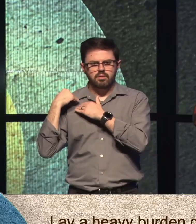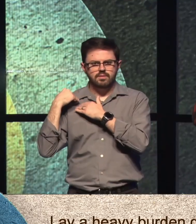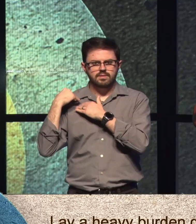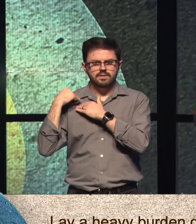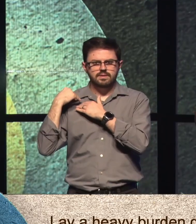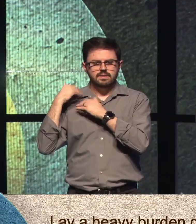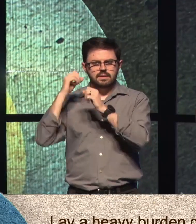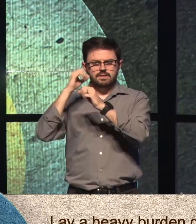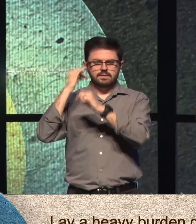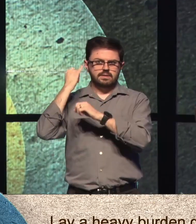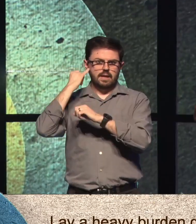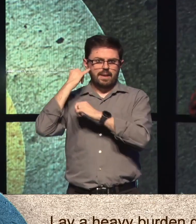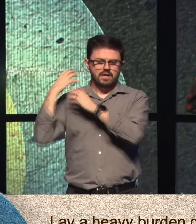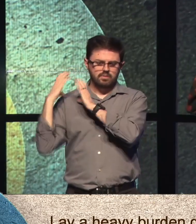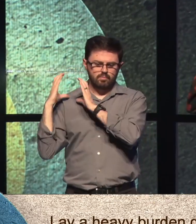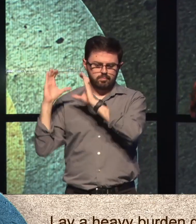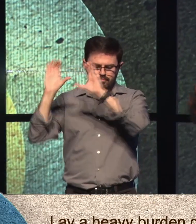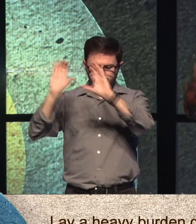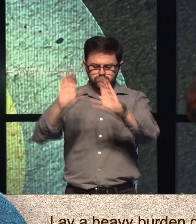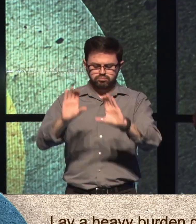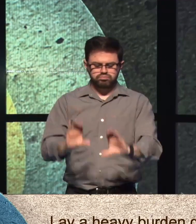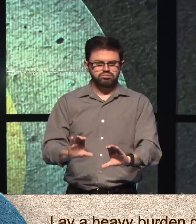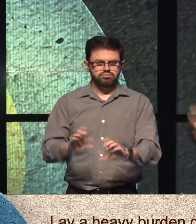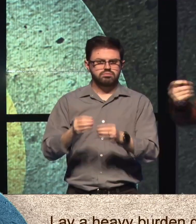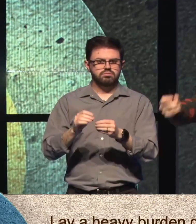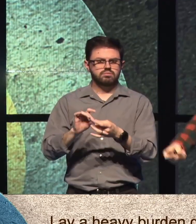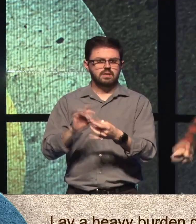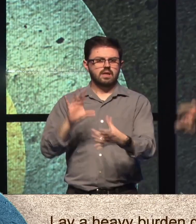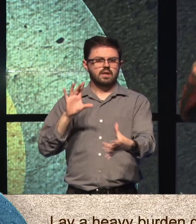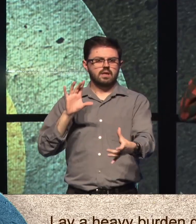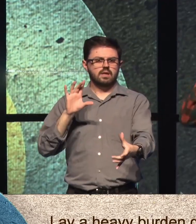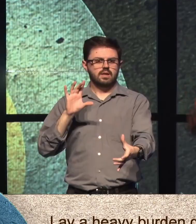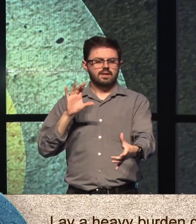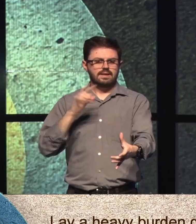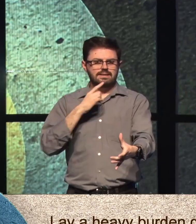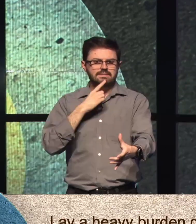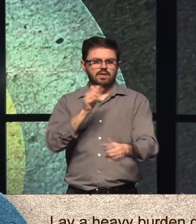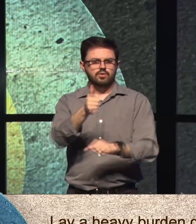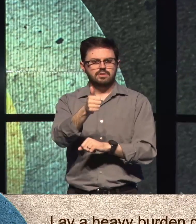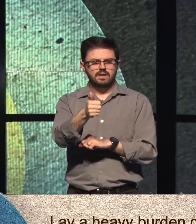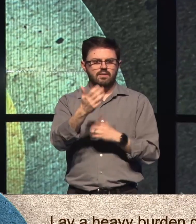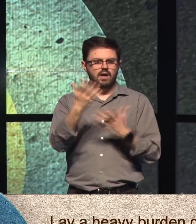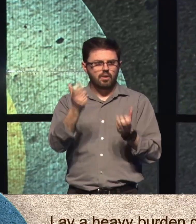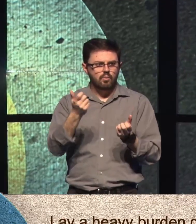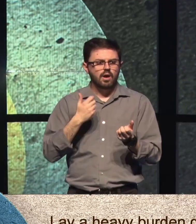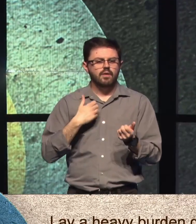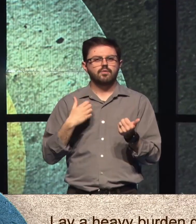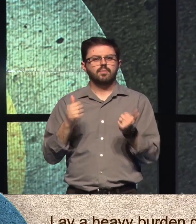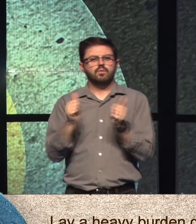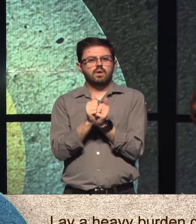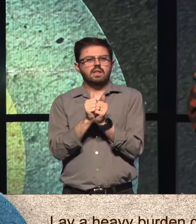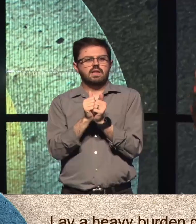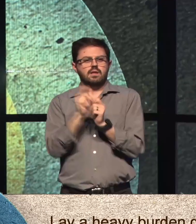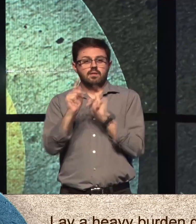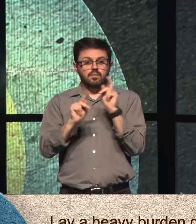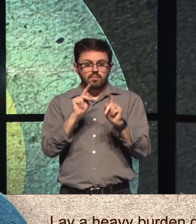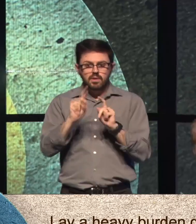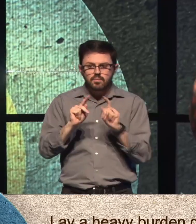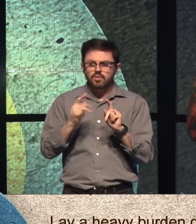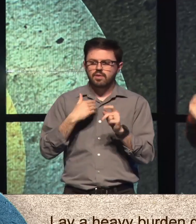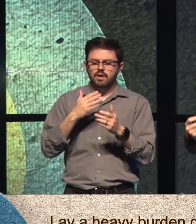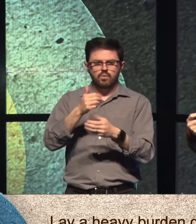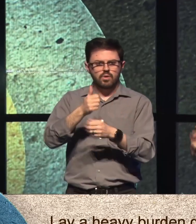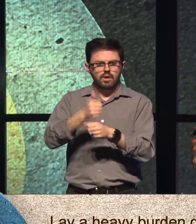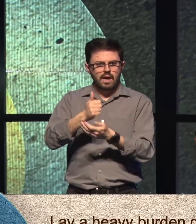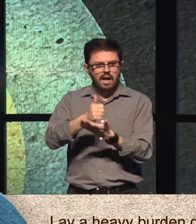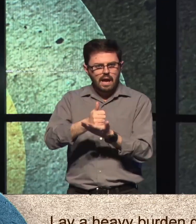Just symbolically say, I want to be with people who will help me carry this burden. I want to be close and proximate to a God who says